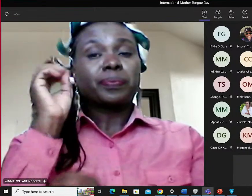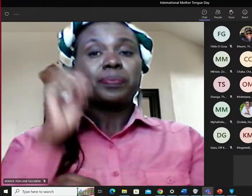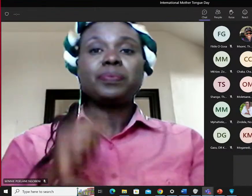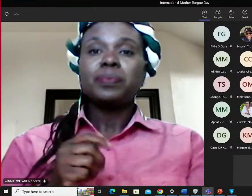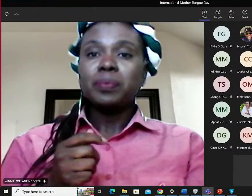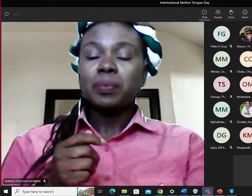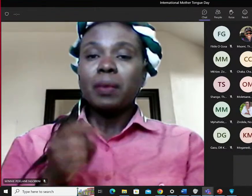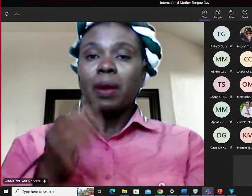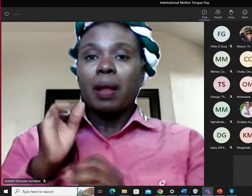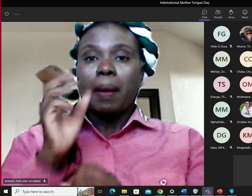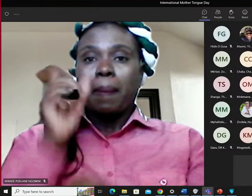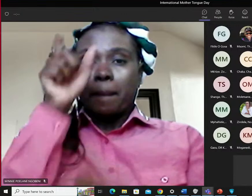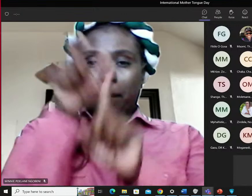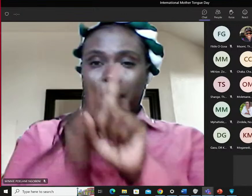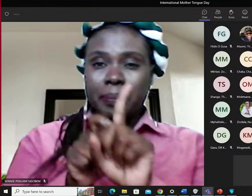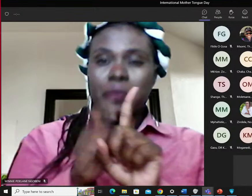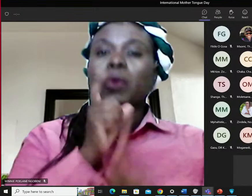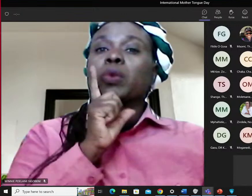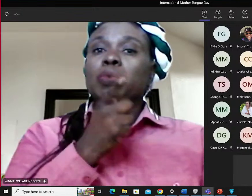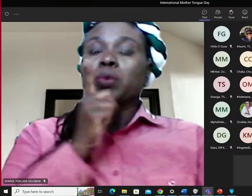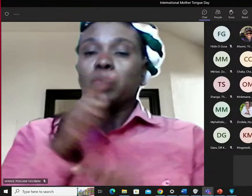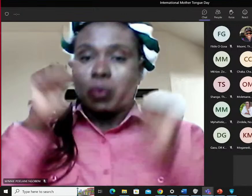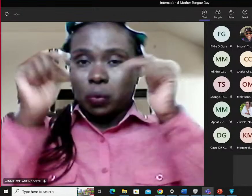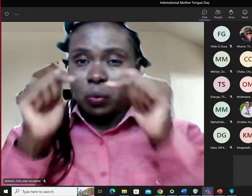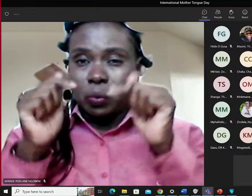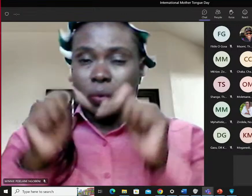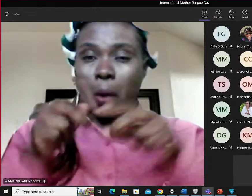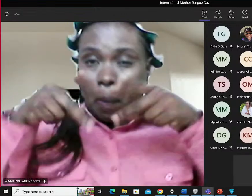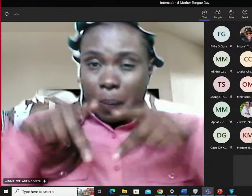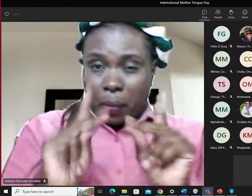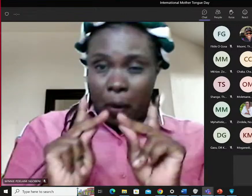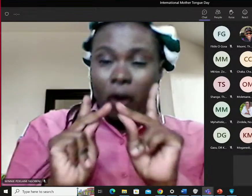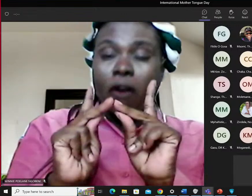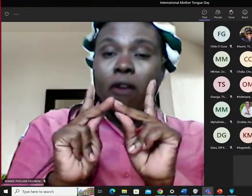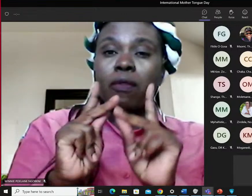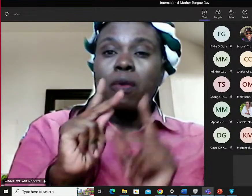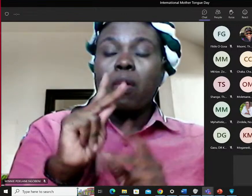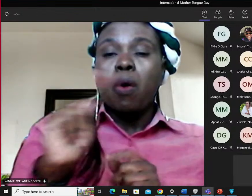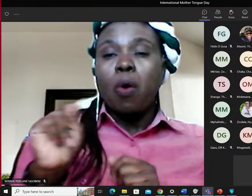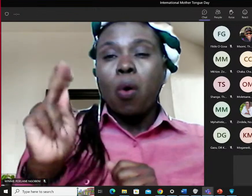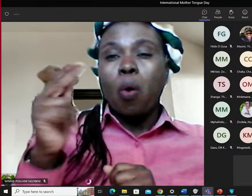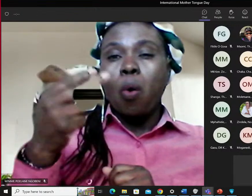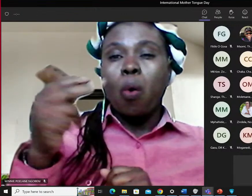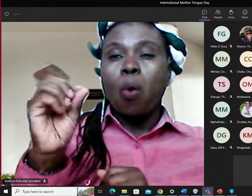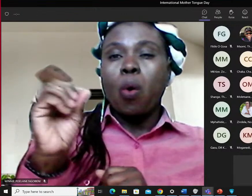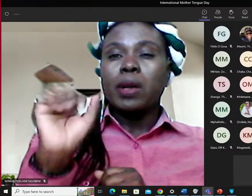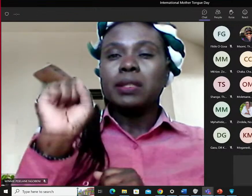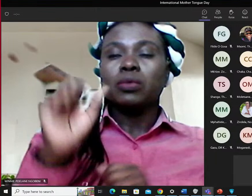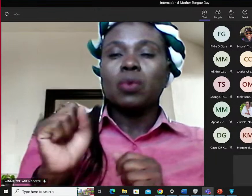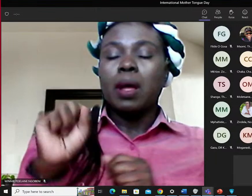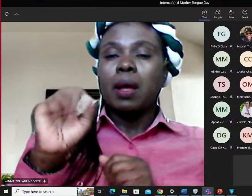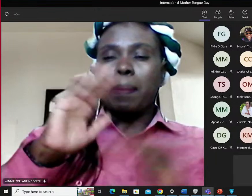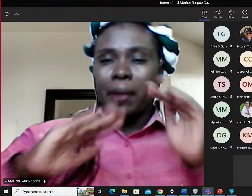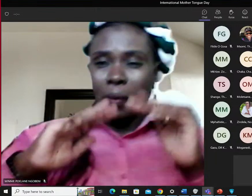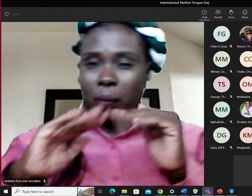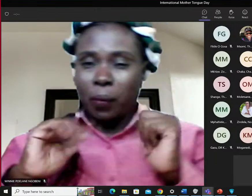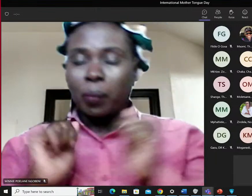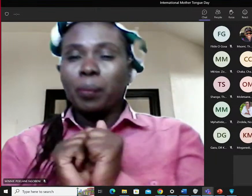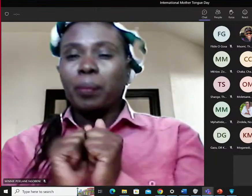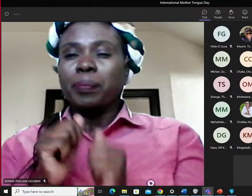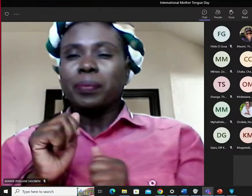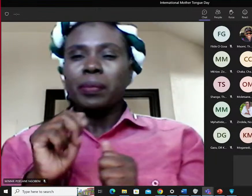day. That is Prof. Koliswa Moropa. Kiba kwena bao.